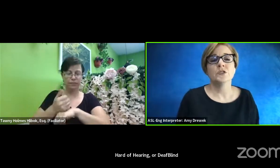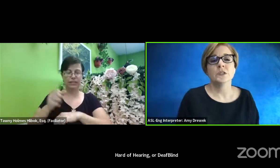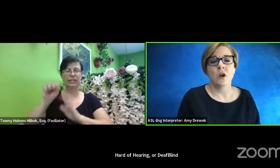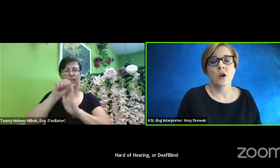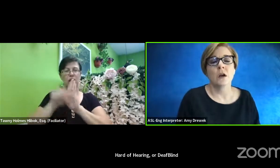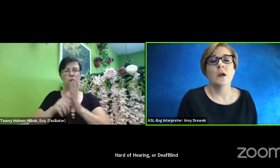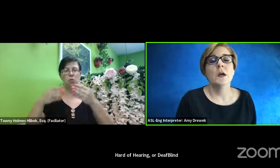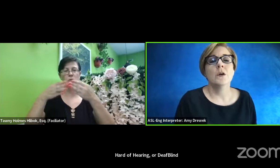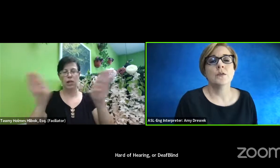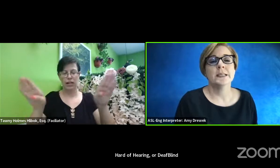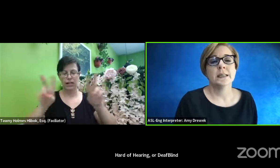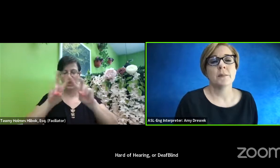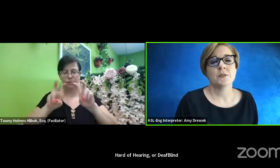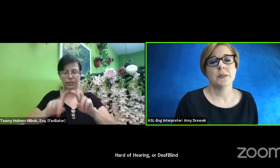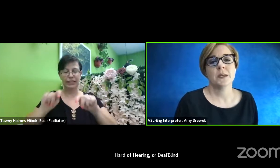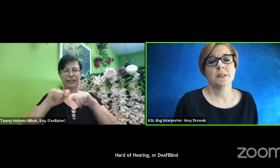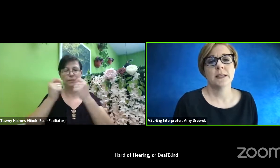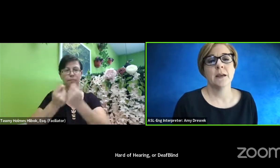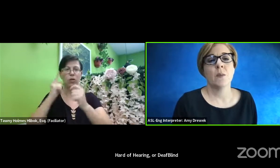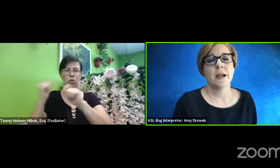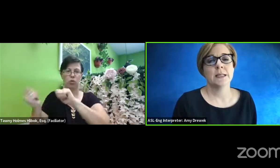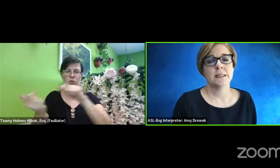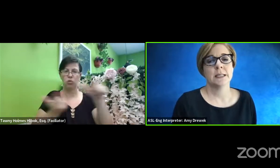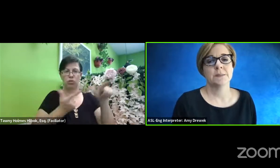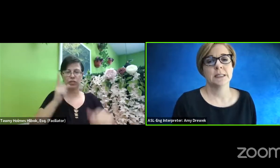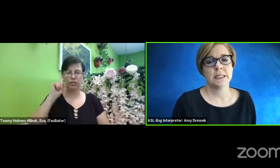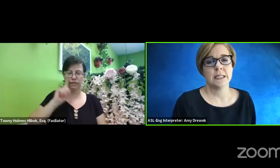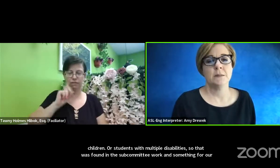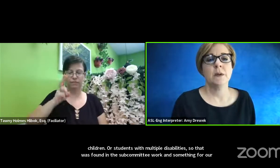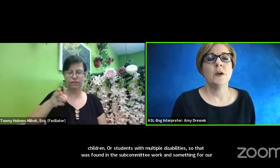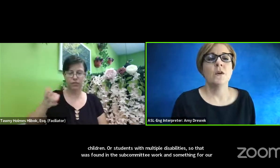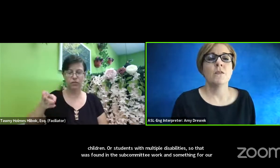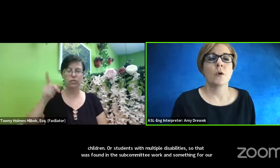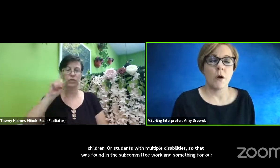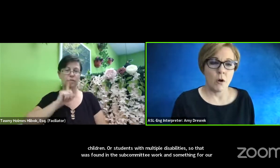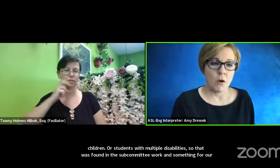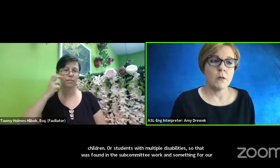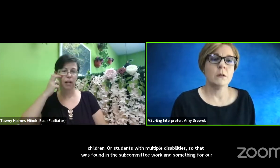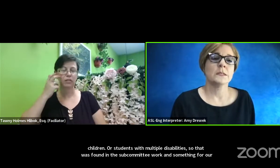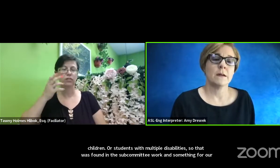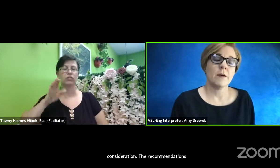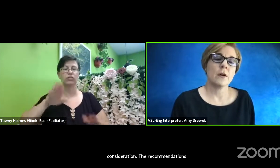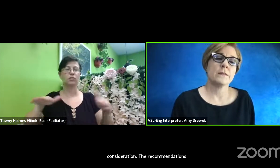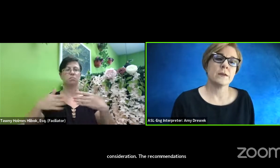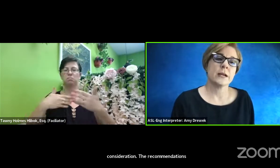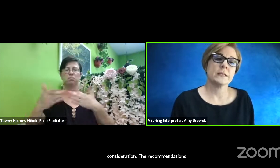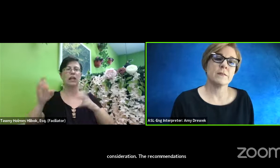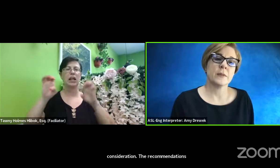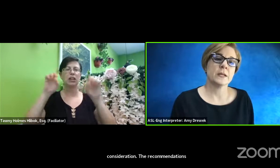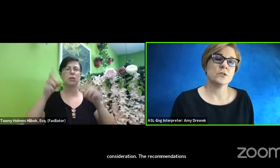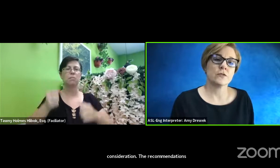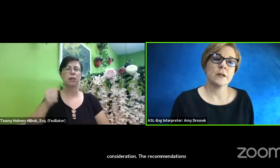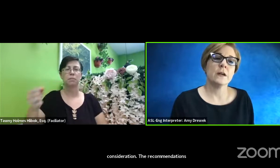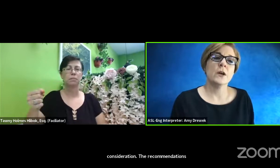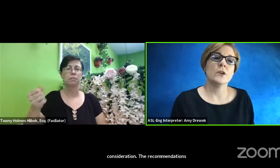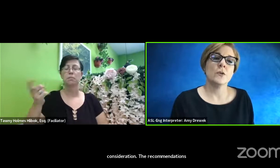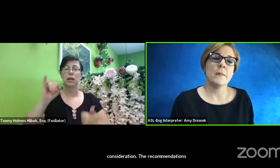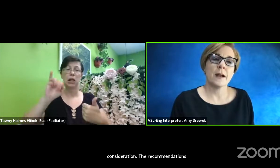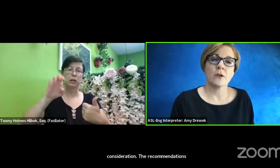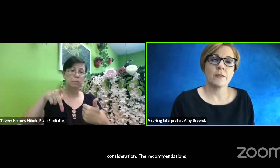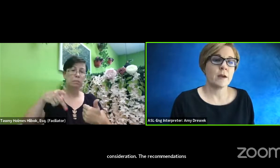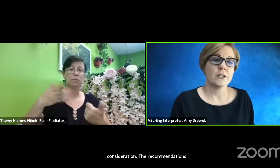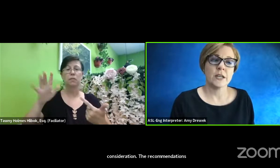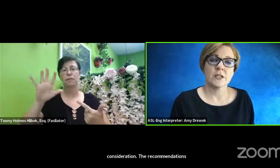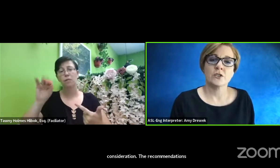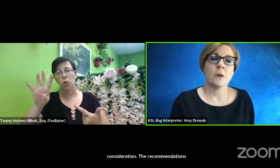The recommendations are reestablishment of a statewide assessment team for all deaf, hard of hearing, and deaf-blind children,